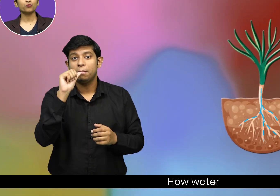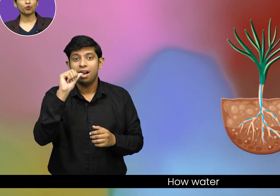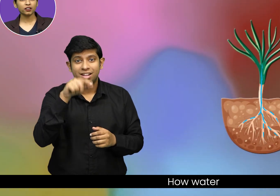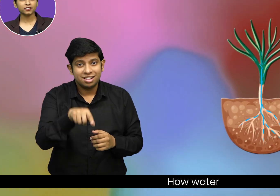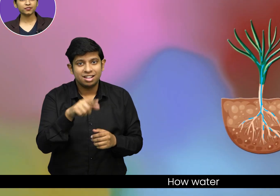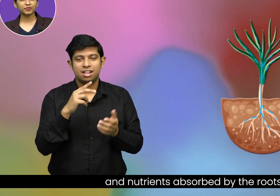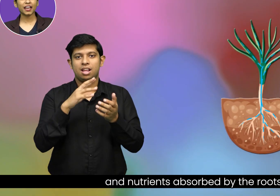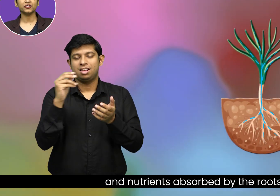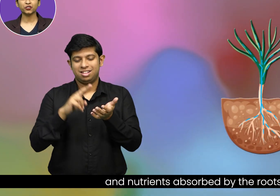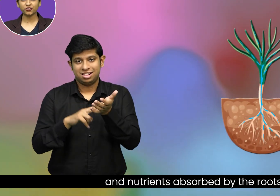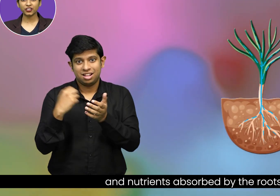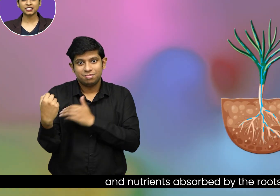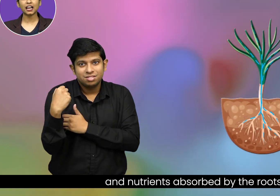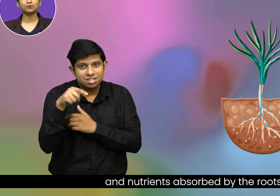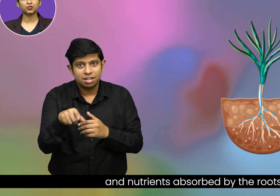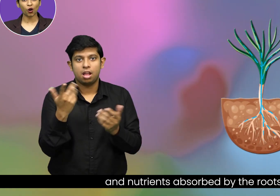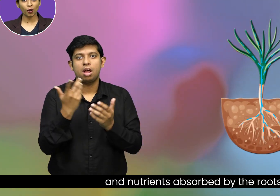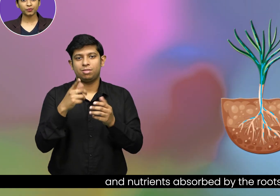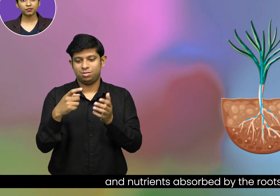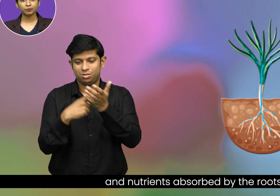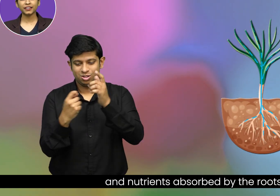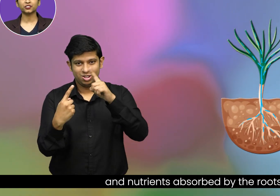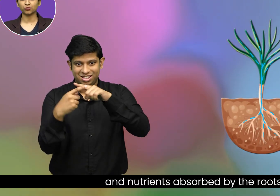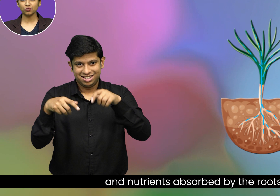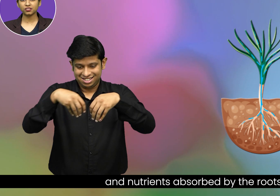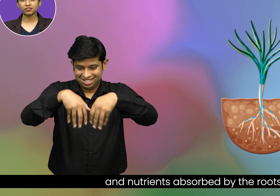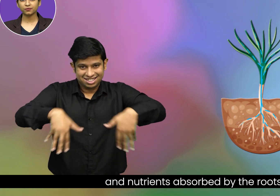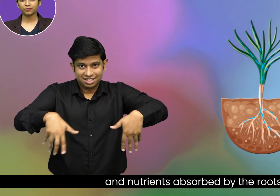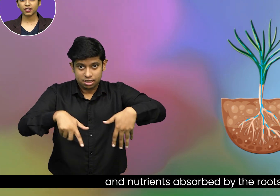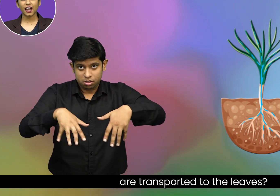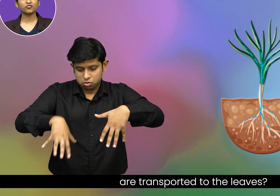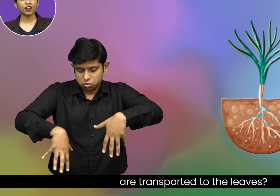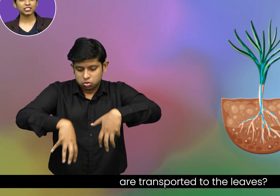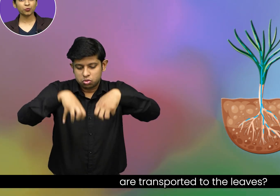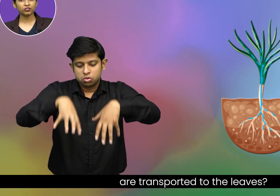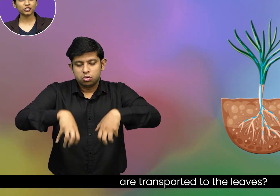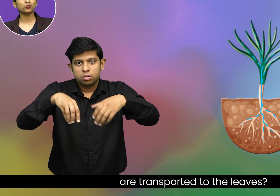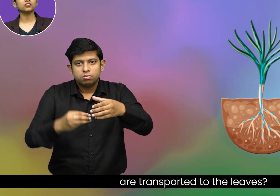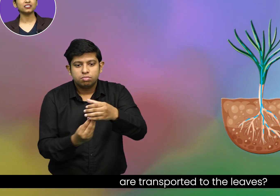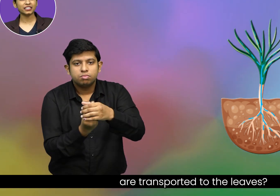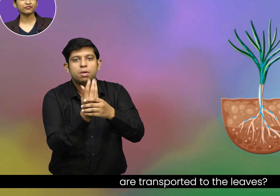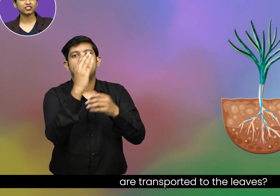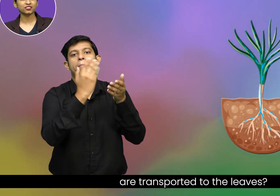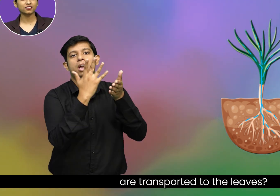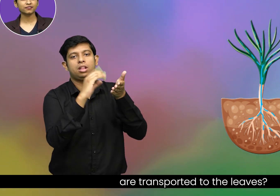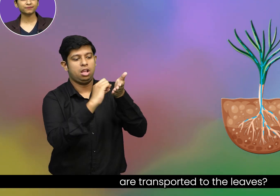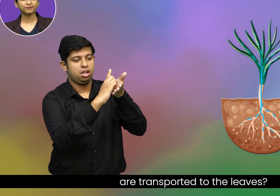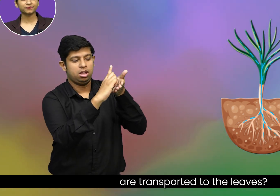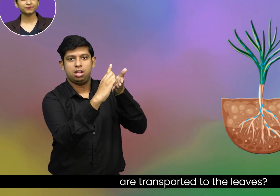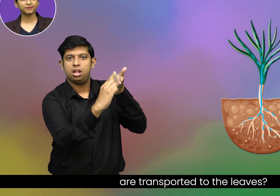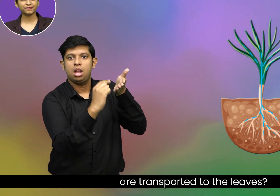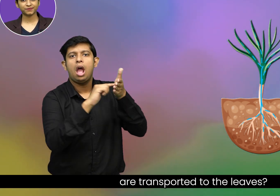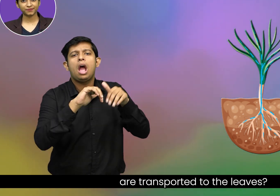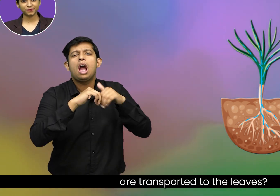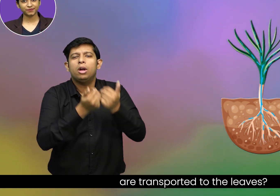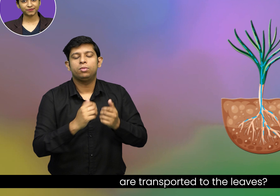How water and nutrients absorbed by the roots are transported to the leaves?